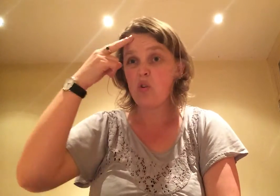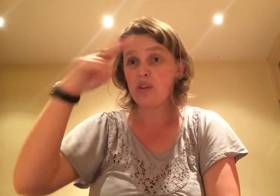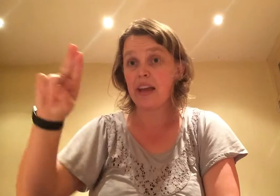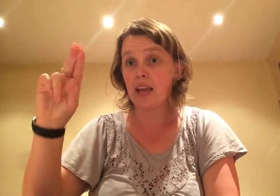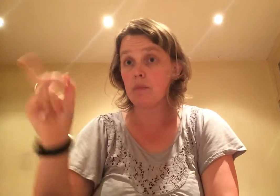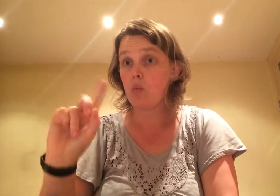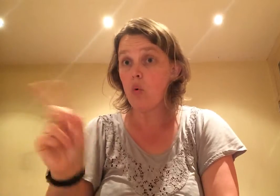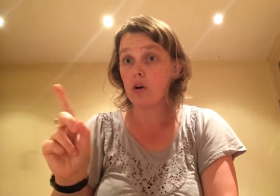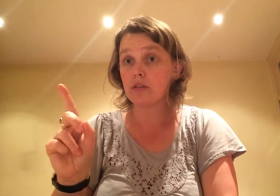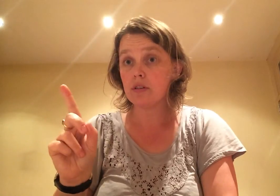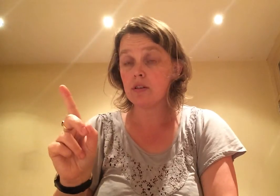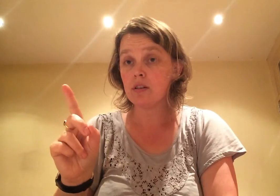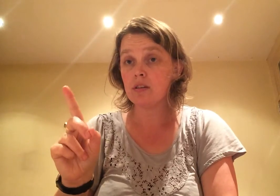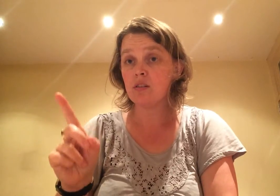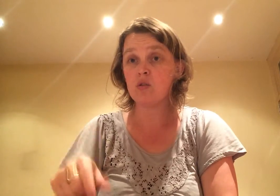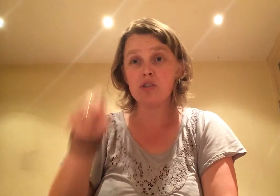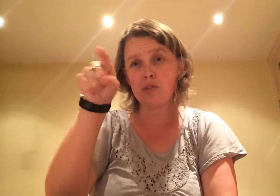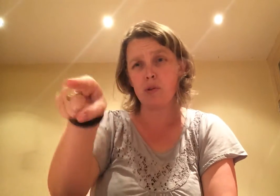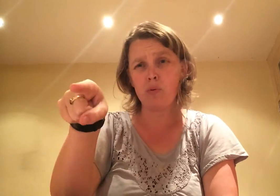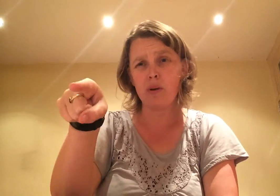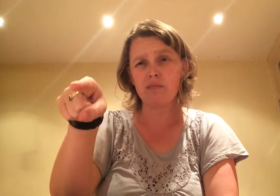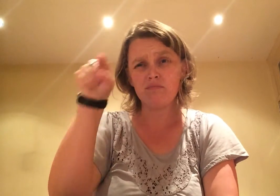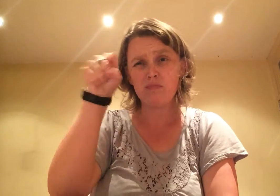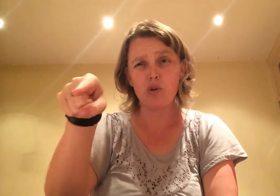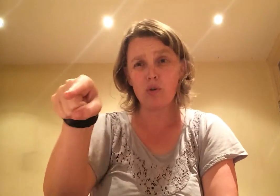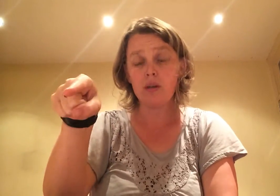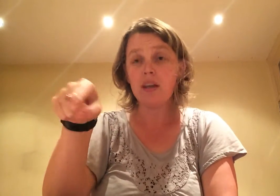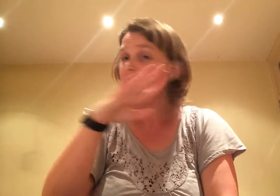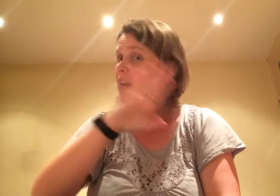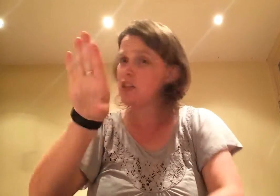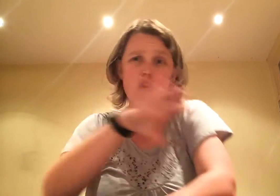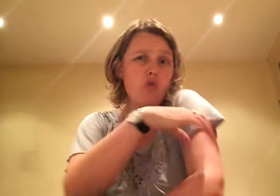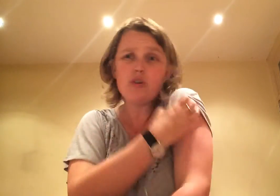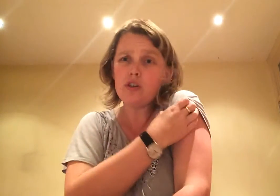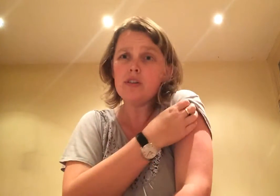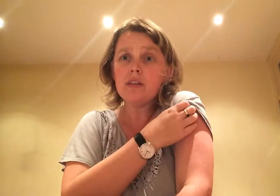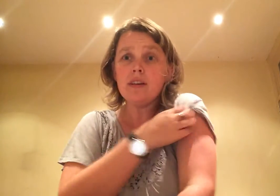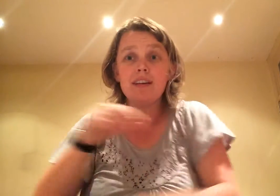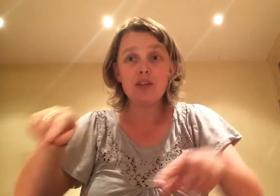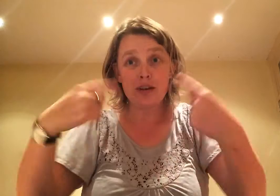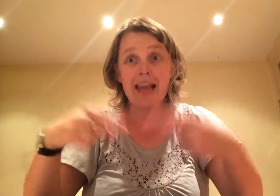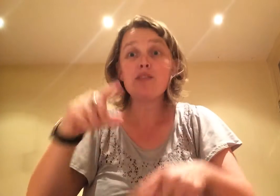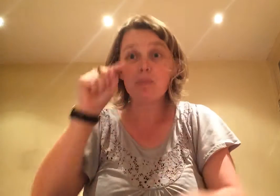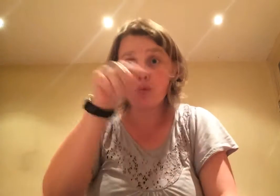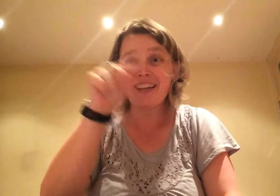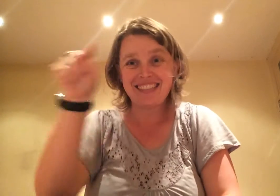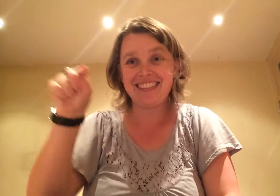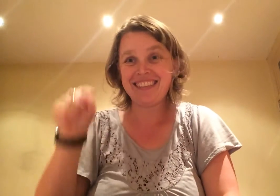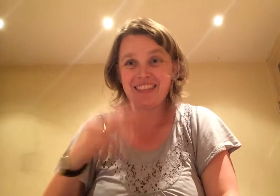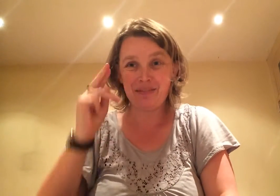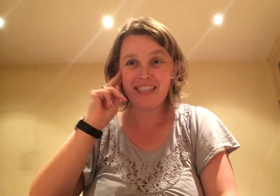your name what? Or just you could point you, and it's not rude. You're allowed to point for